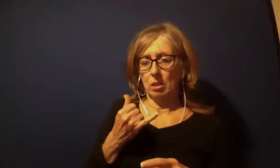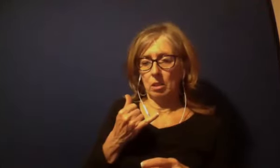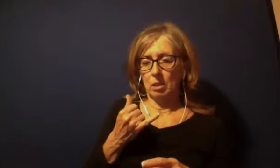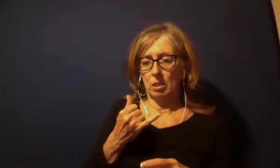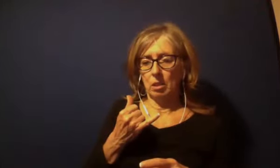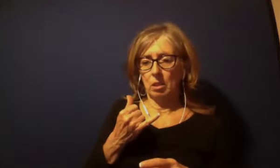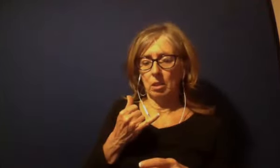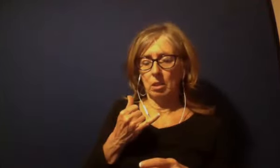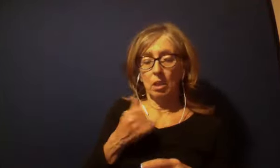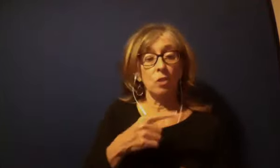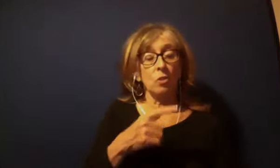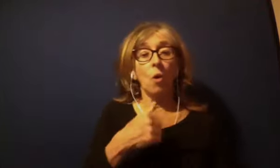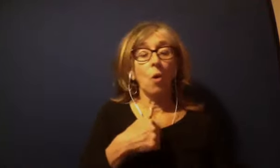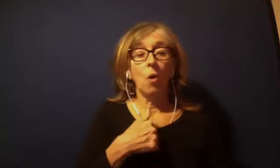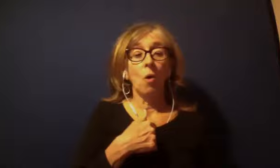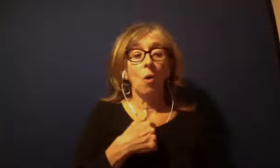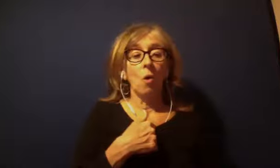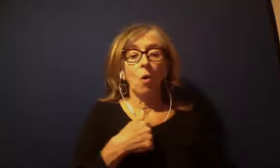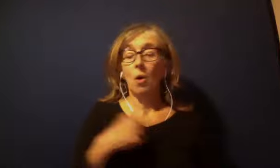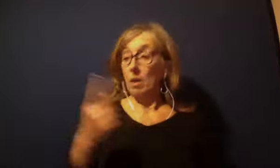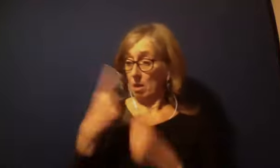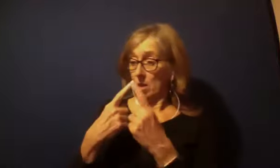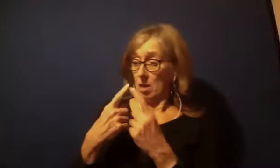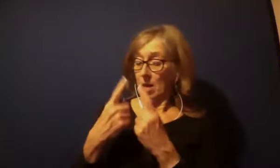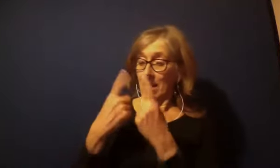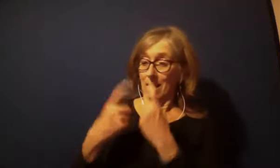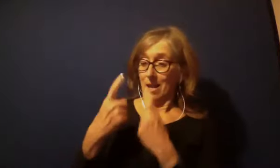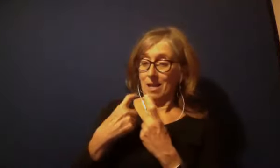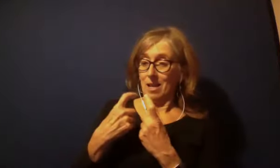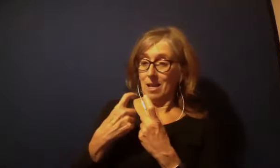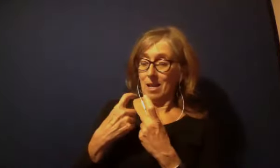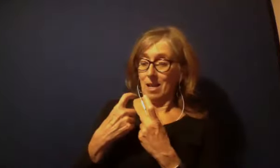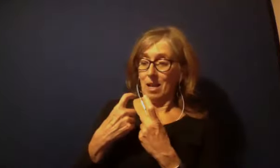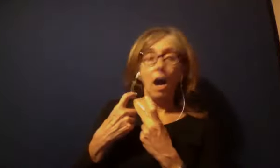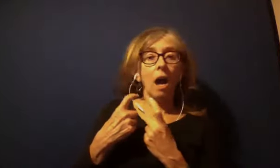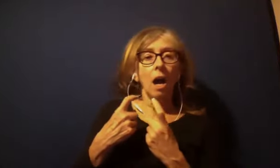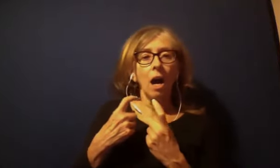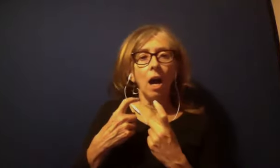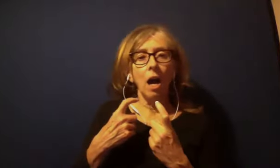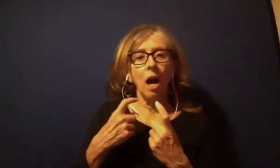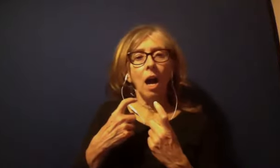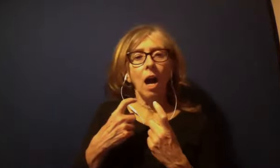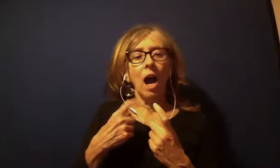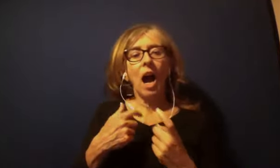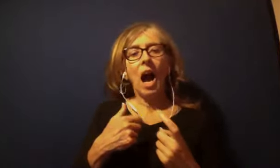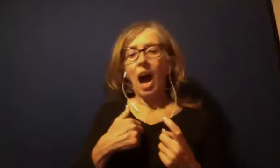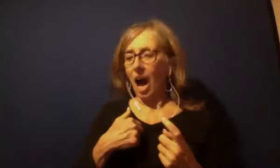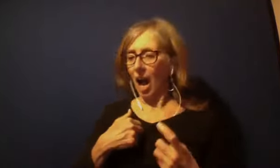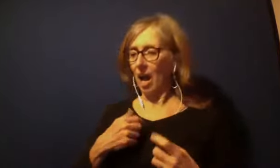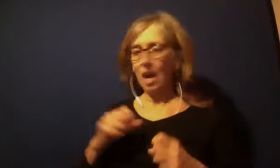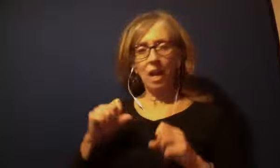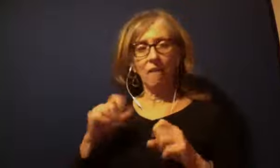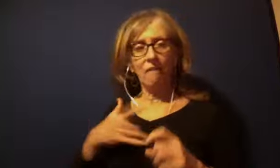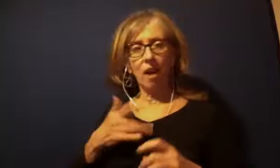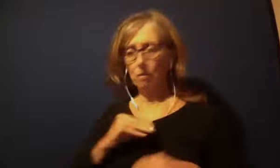transformed from being this miserable mess and can't seem to get out of my head to suddenly being able to share something with another person. And it was the most rewarding